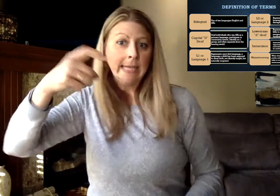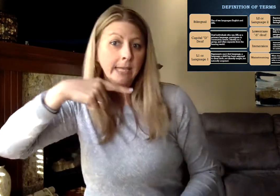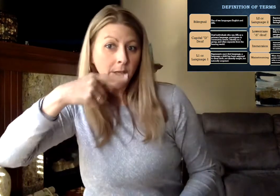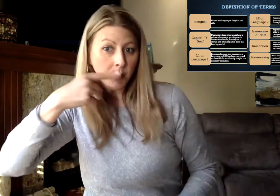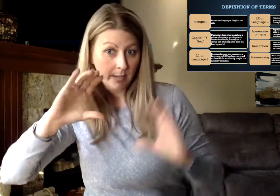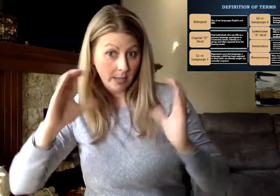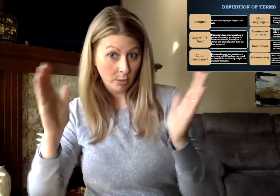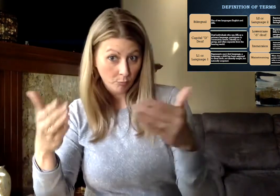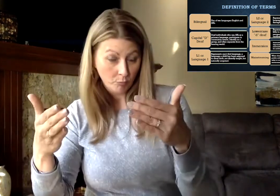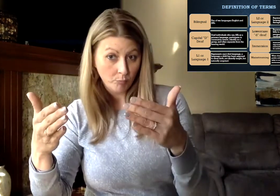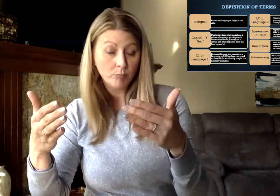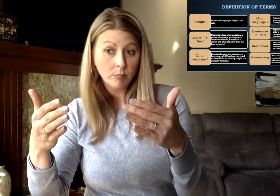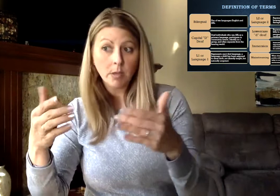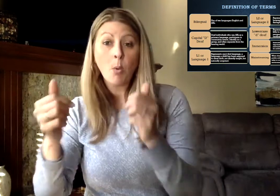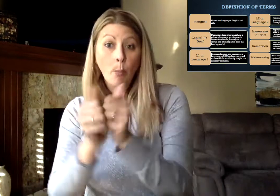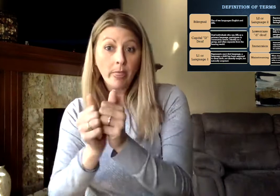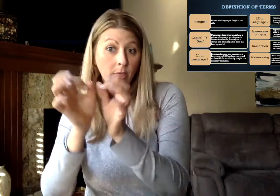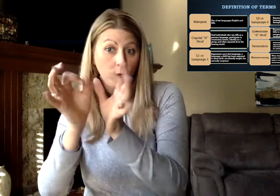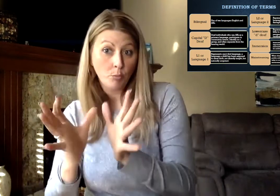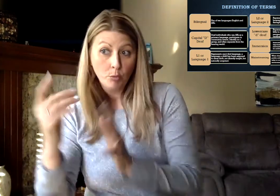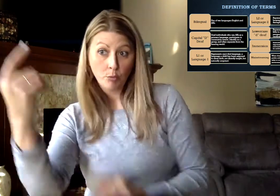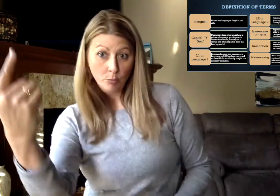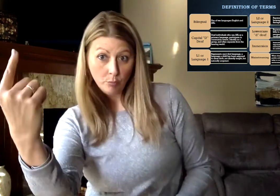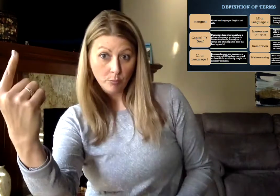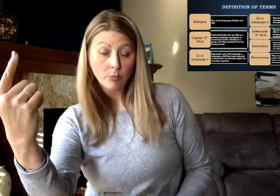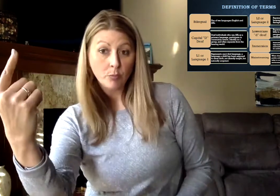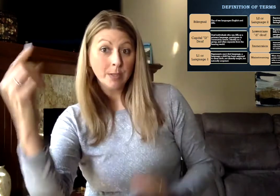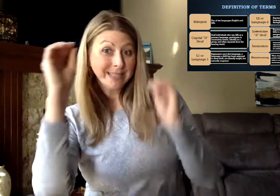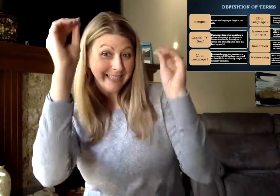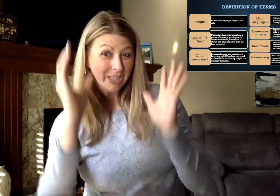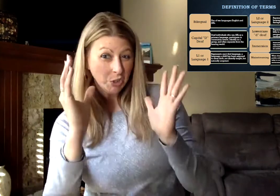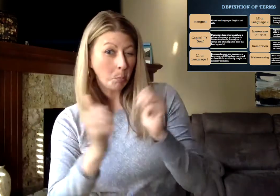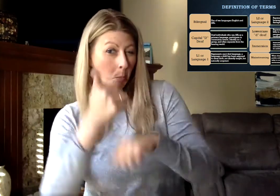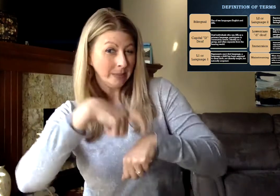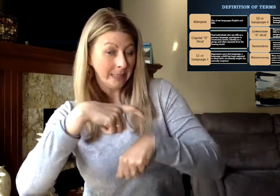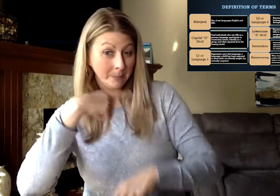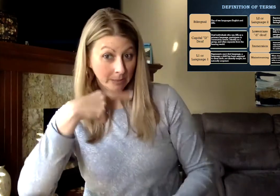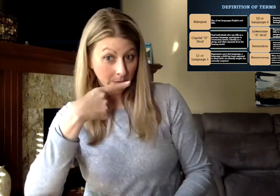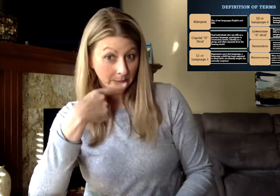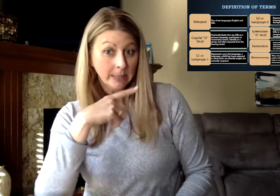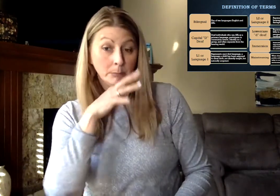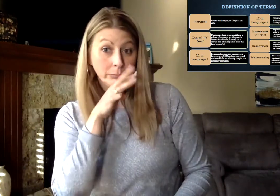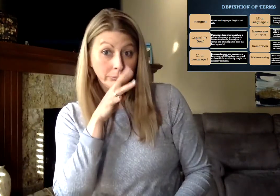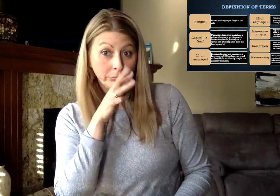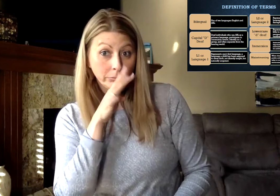like a deaf person is put into a hearing classroom with an interpreter, and the teacher most of the time is hearing and they